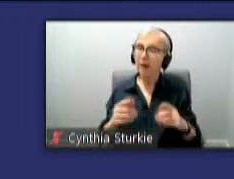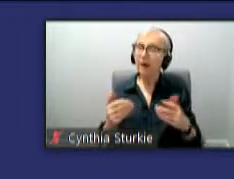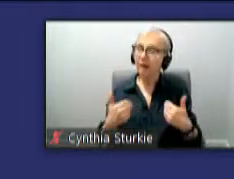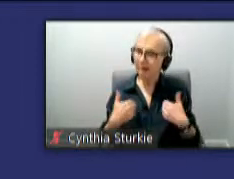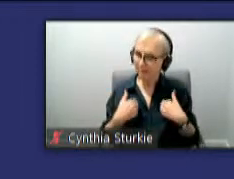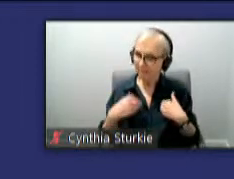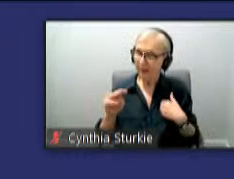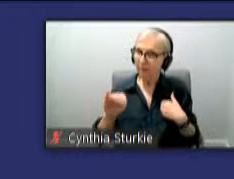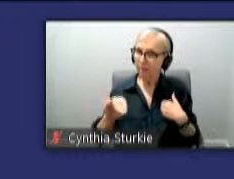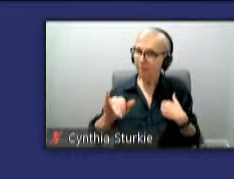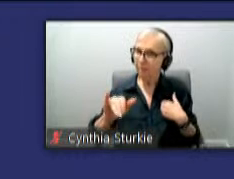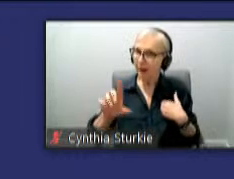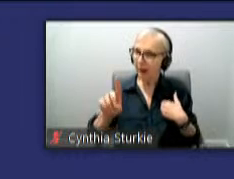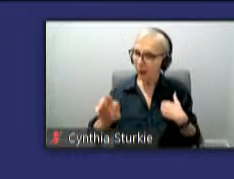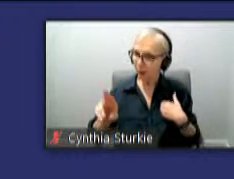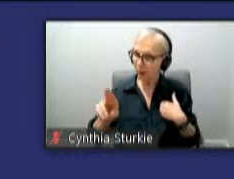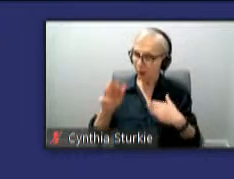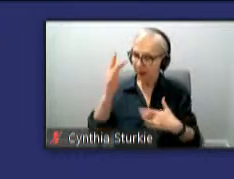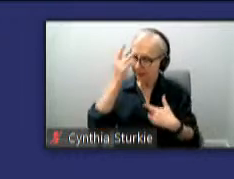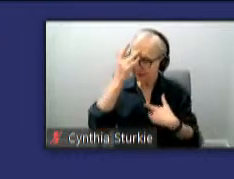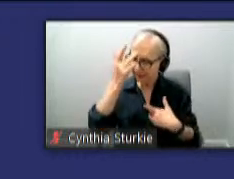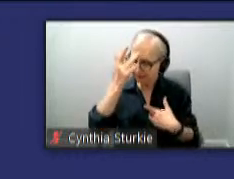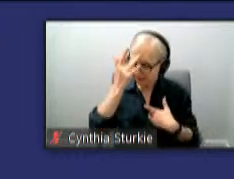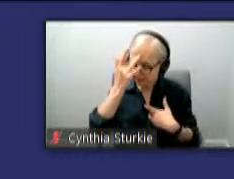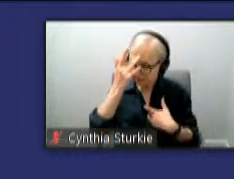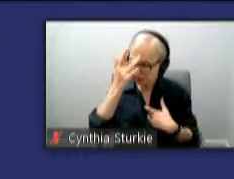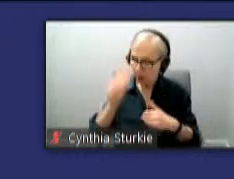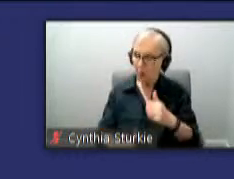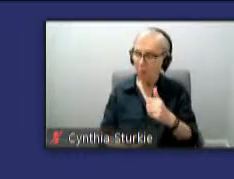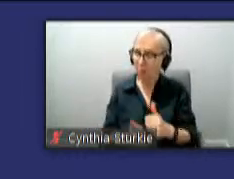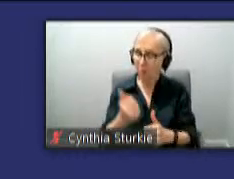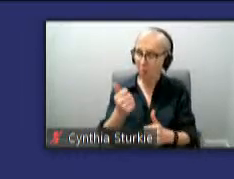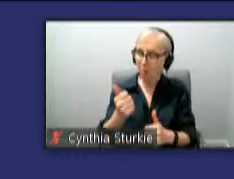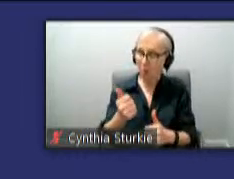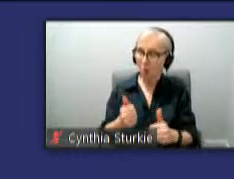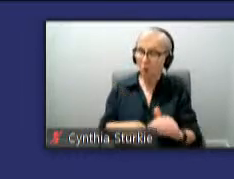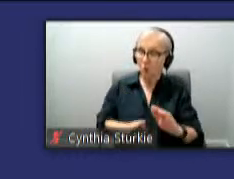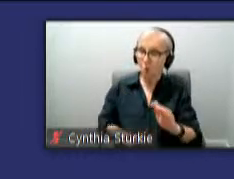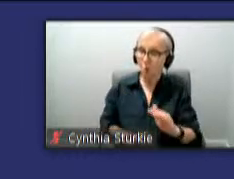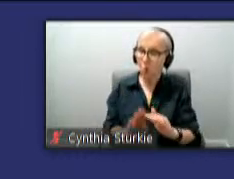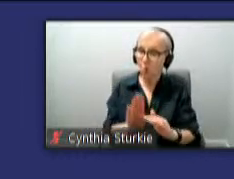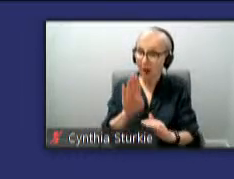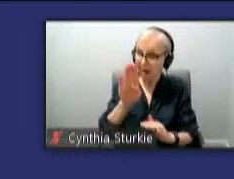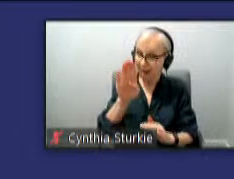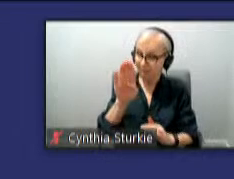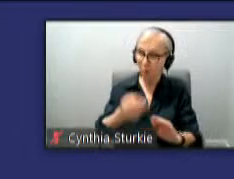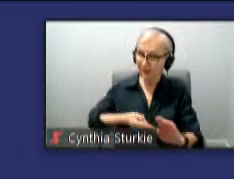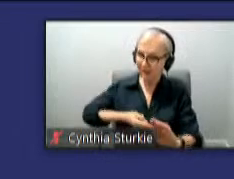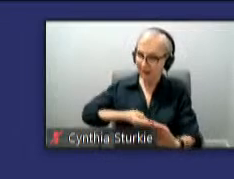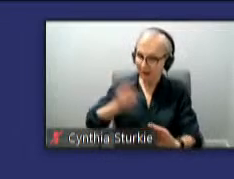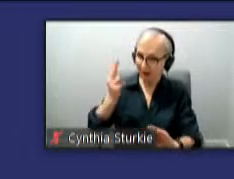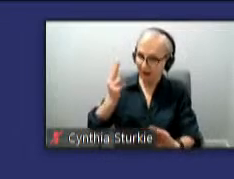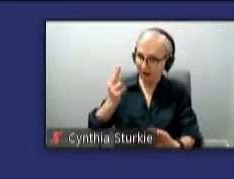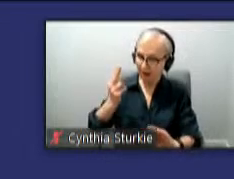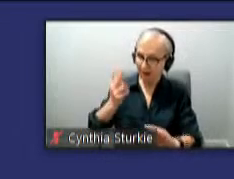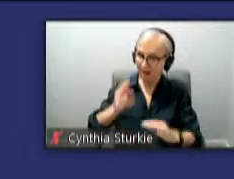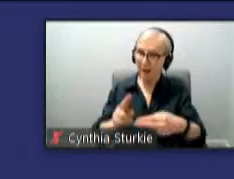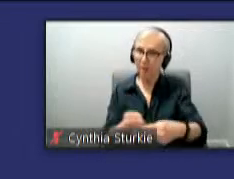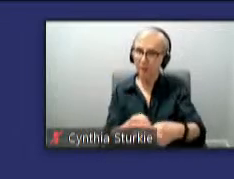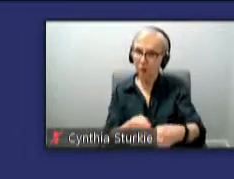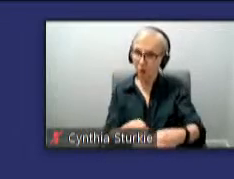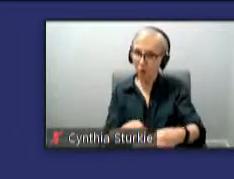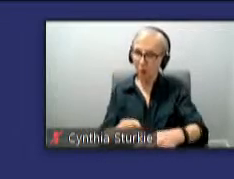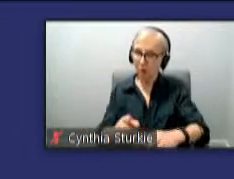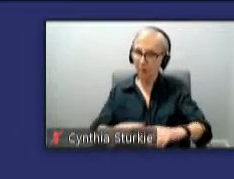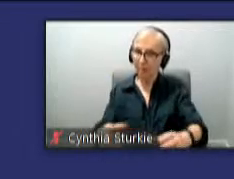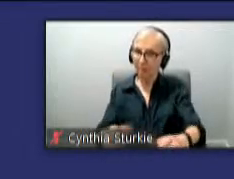most individuals. So the most recent wave was high and short, and it left a layer of immunity behind. Now,